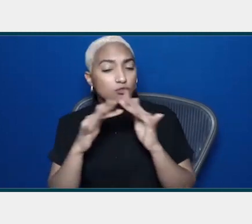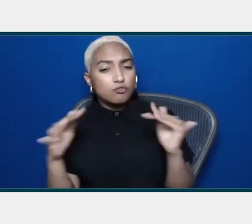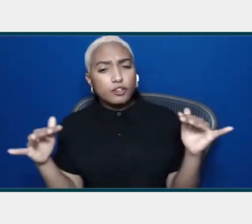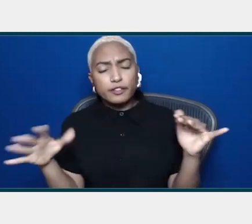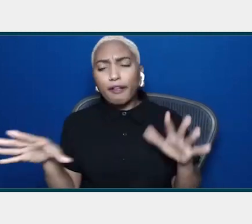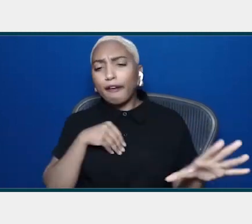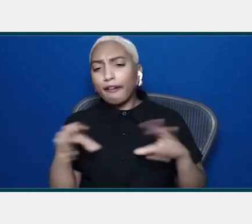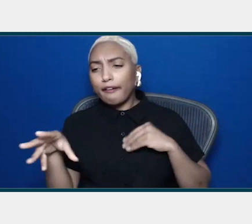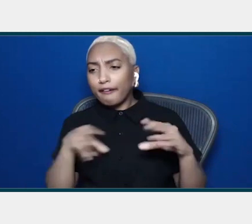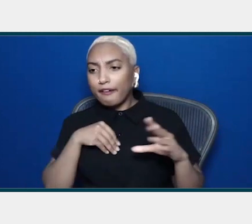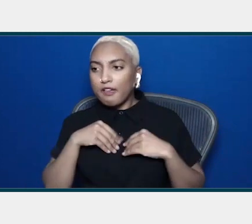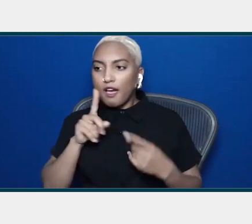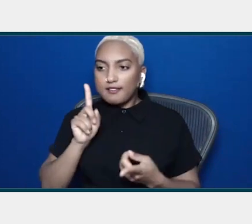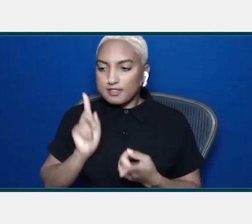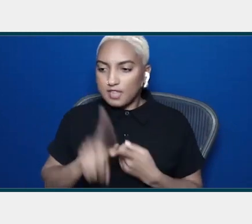practice?